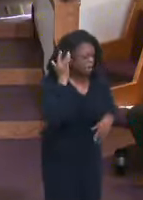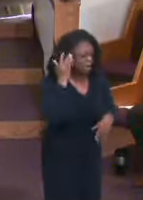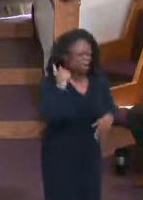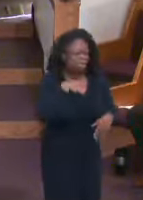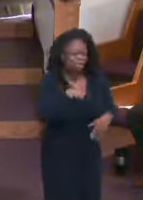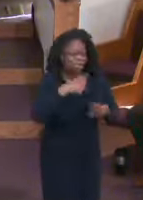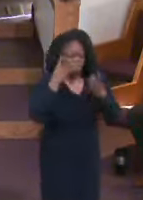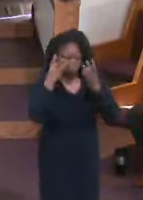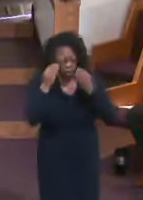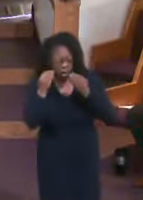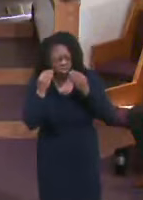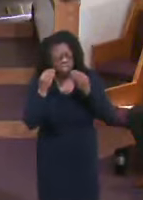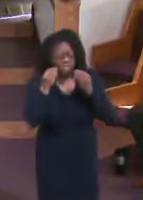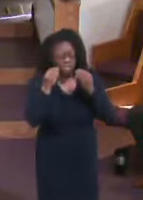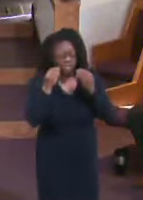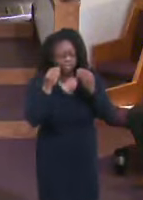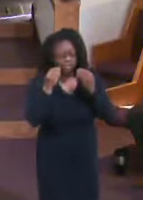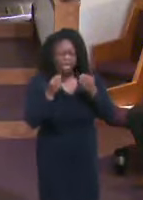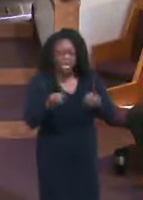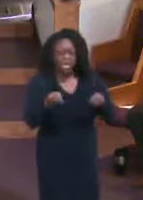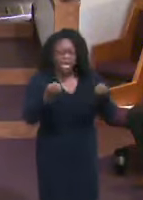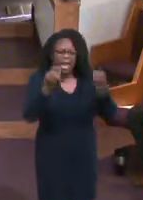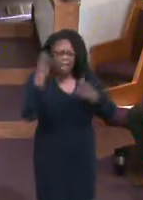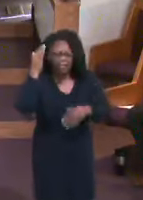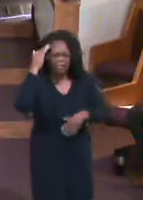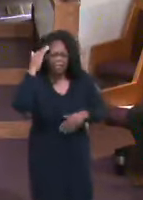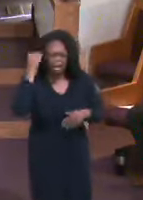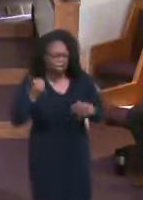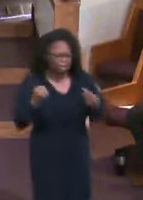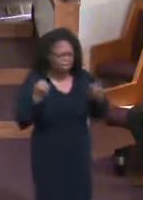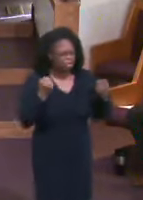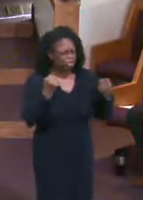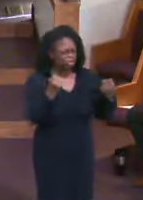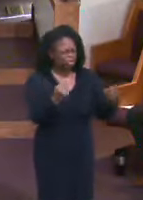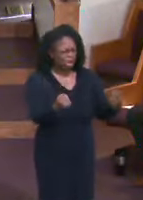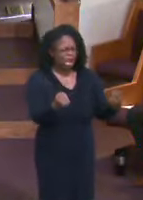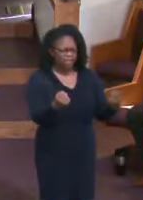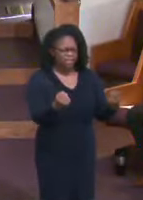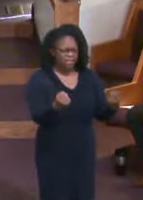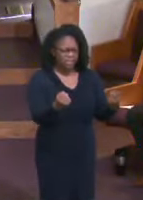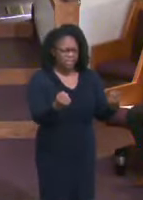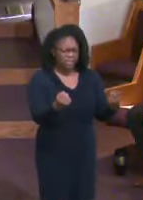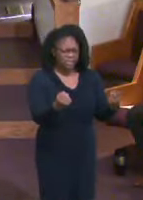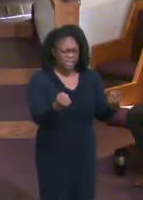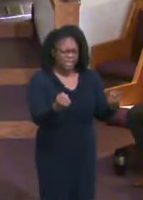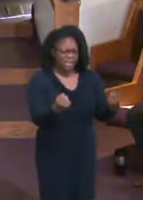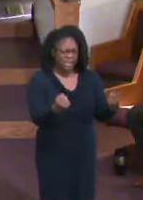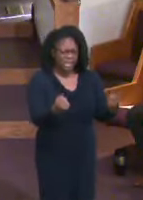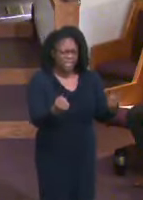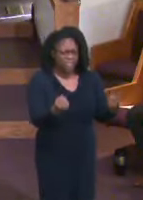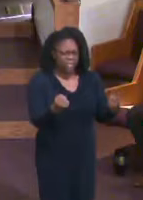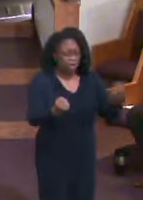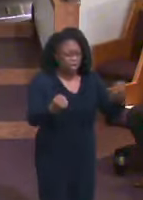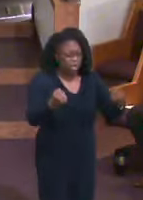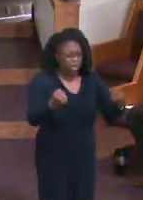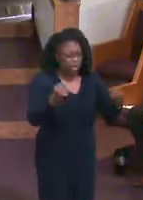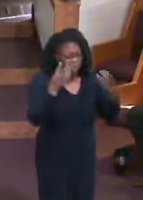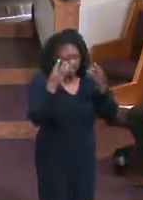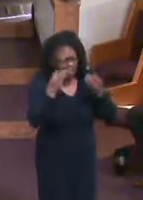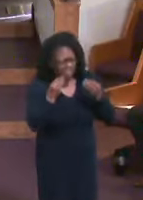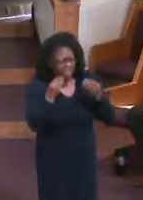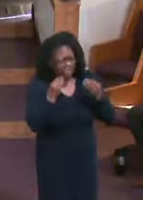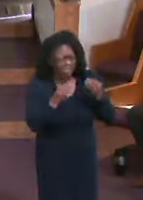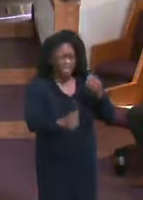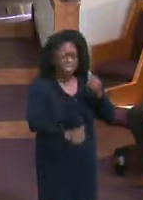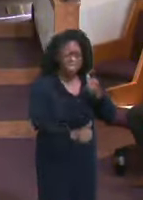asleep at the wheel. How many know that driving at the wheel sleep is just as dangerous as